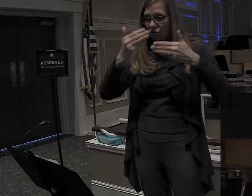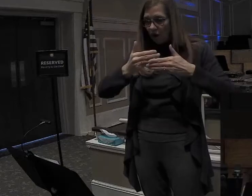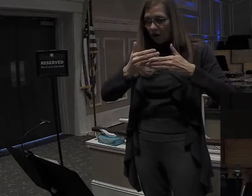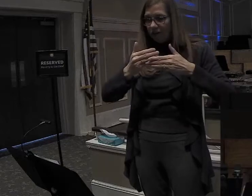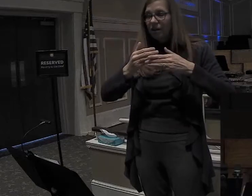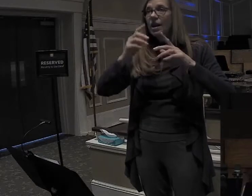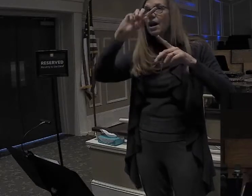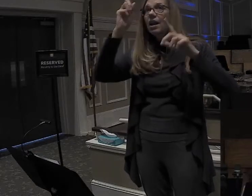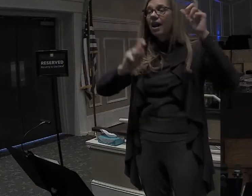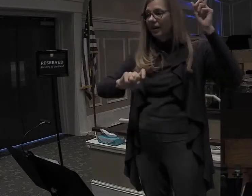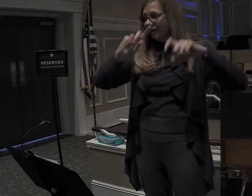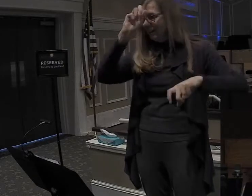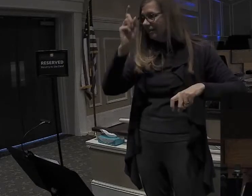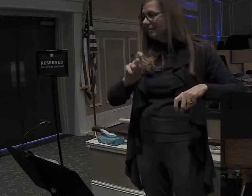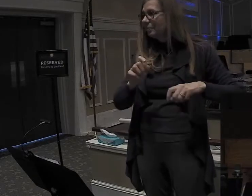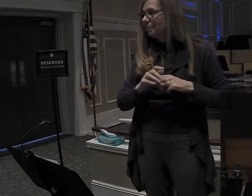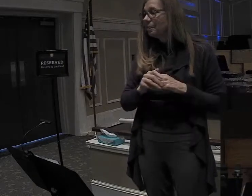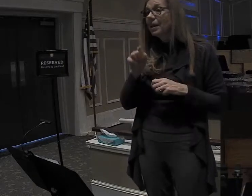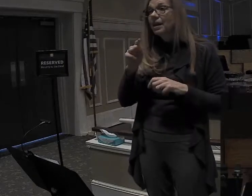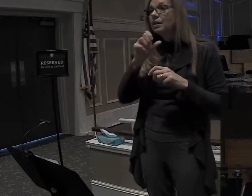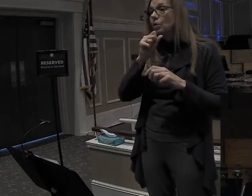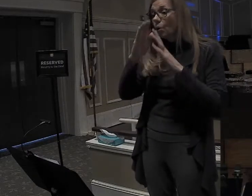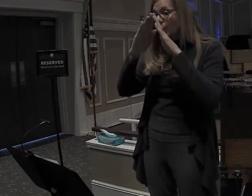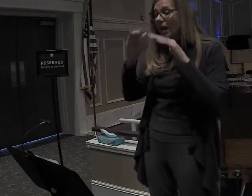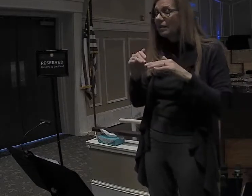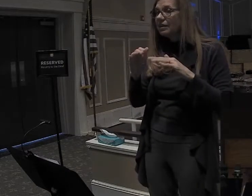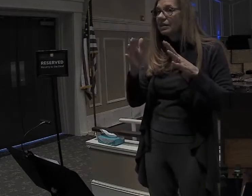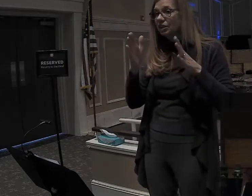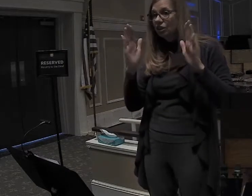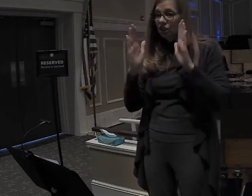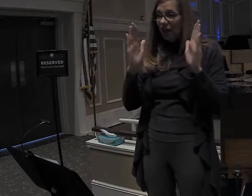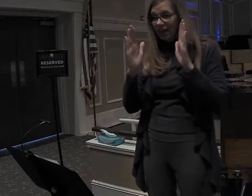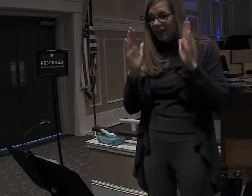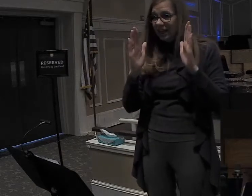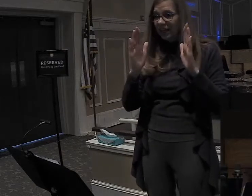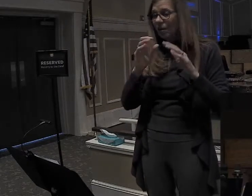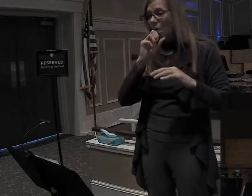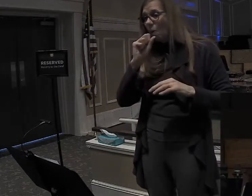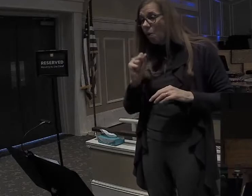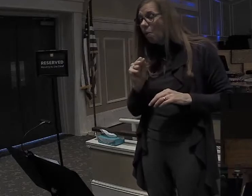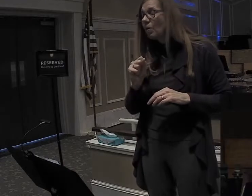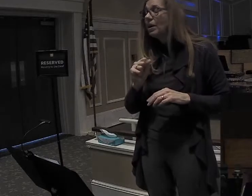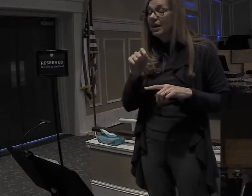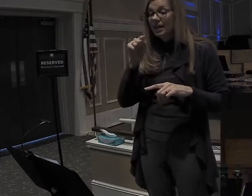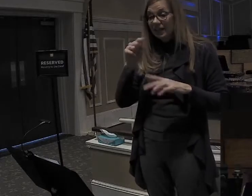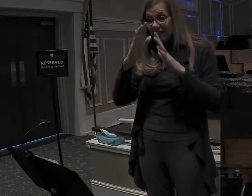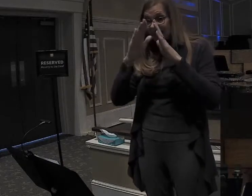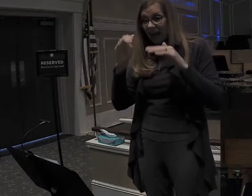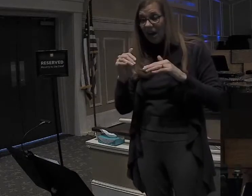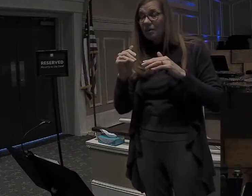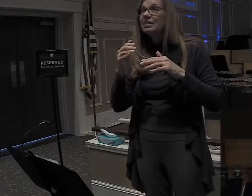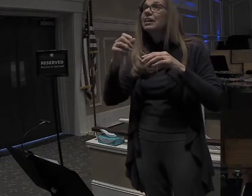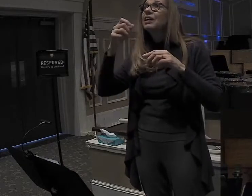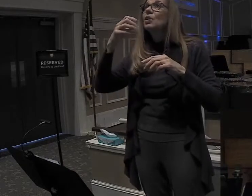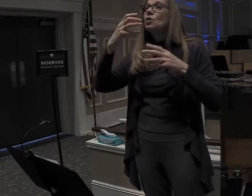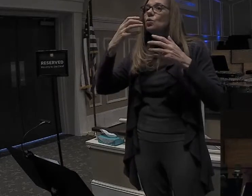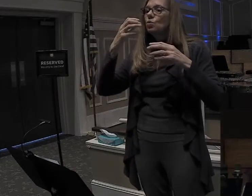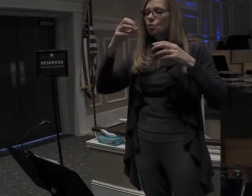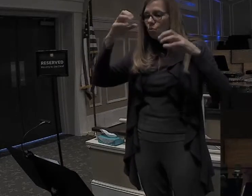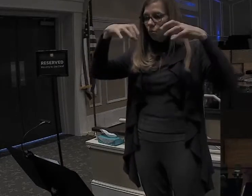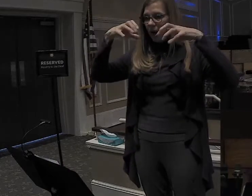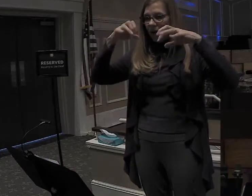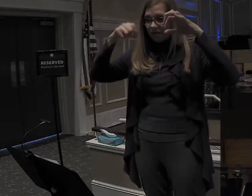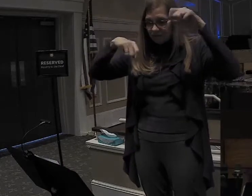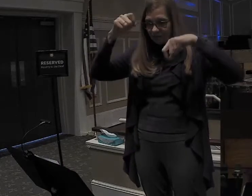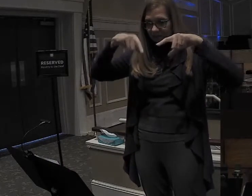lightning walks about. This old house is a getting shaky. This old house is a getting old. This old house lets in the rain. This old house lets